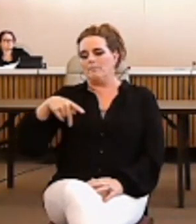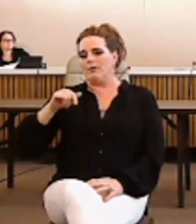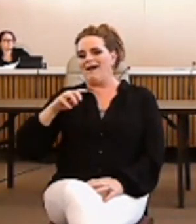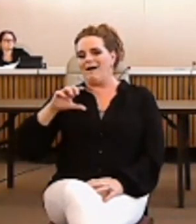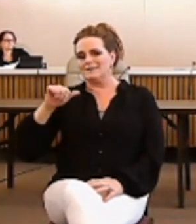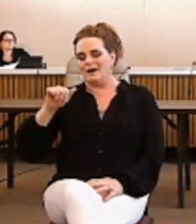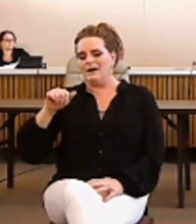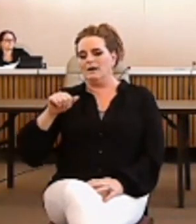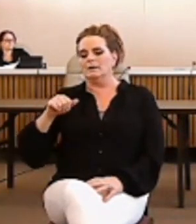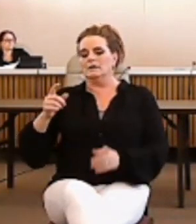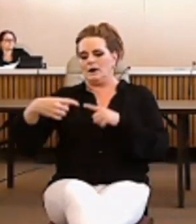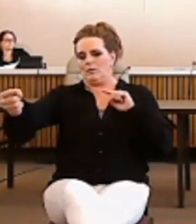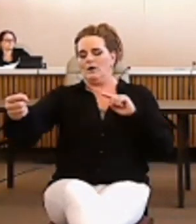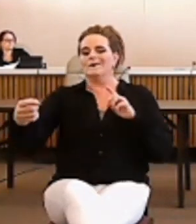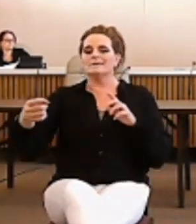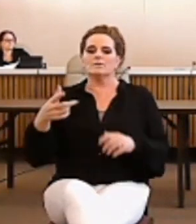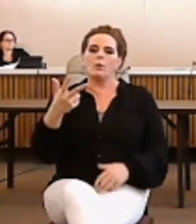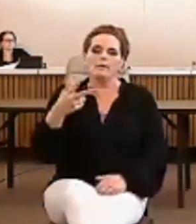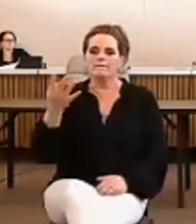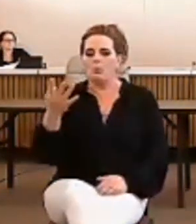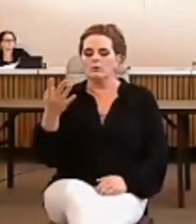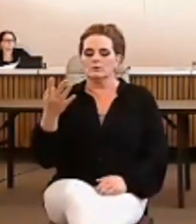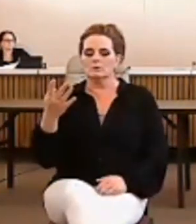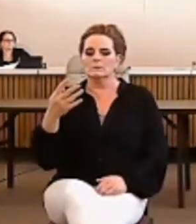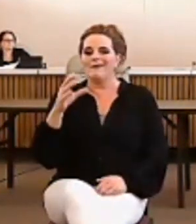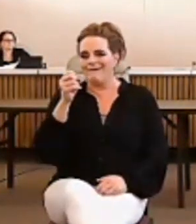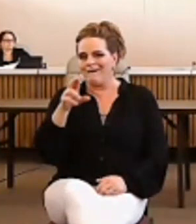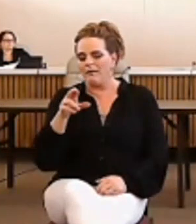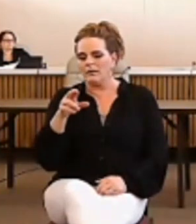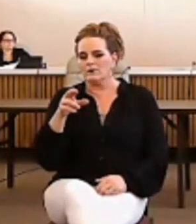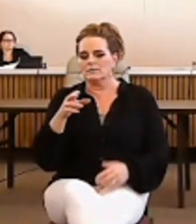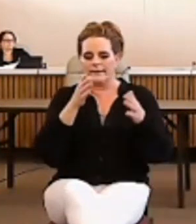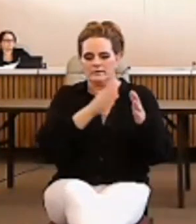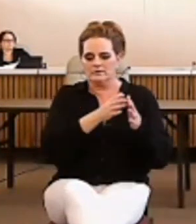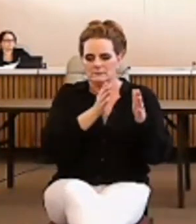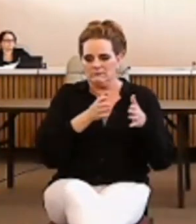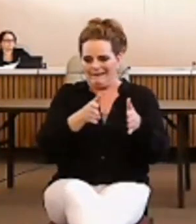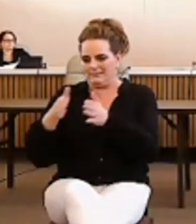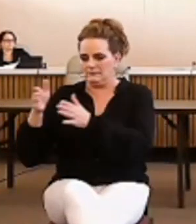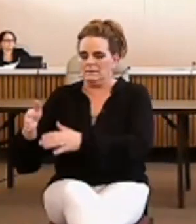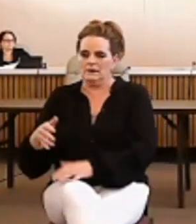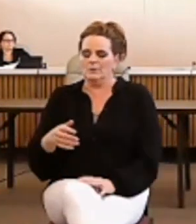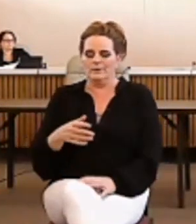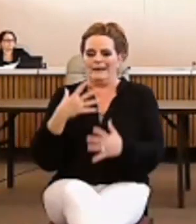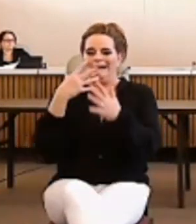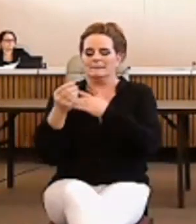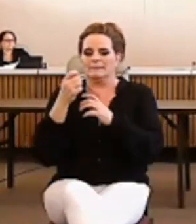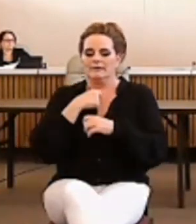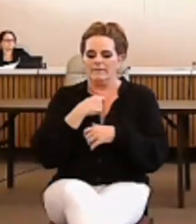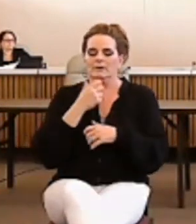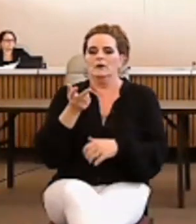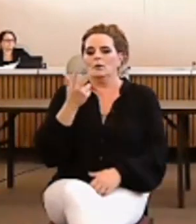is 3 or 4 car lanes or an exit that can fit 3 or 4 cars stacked, and